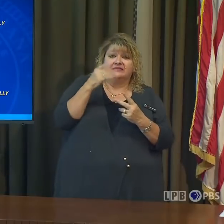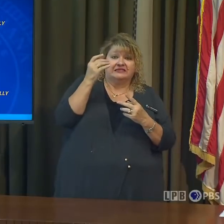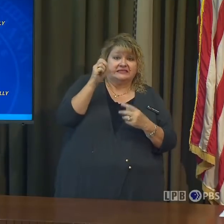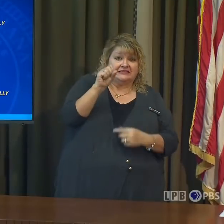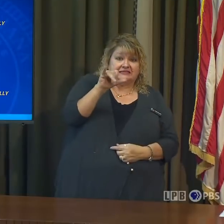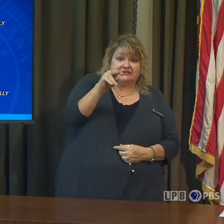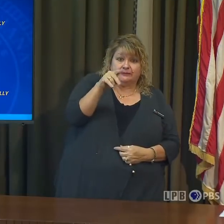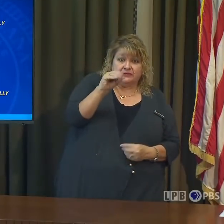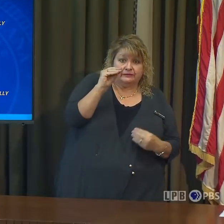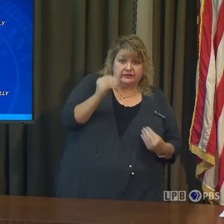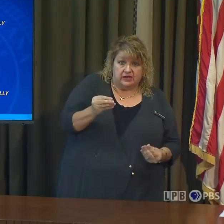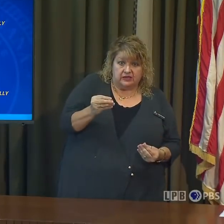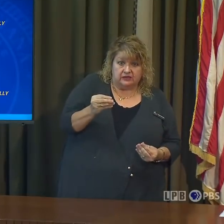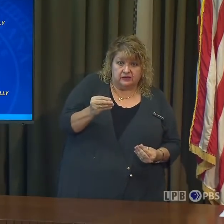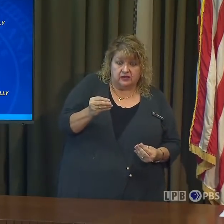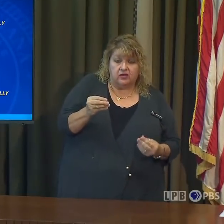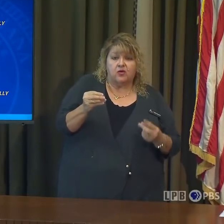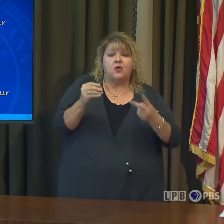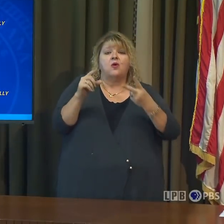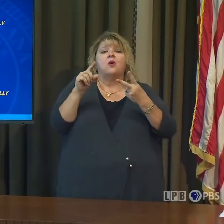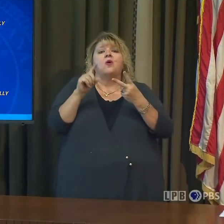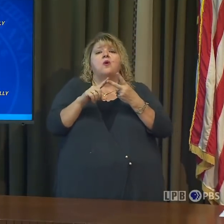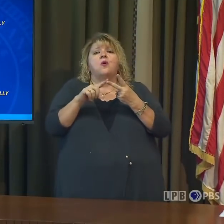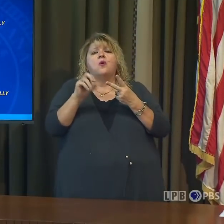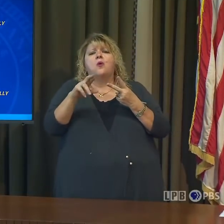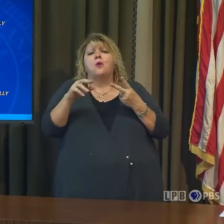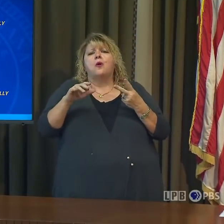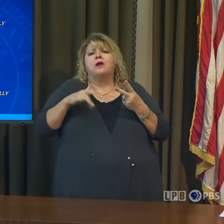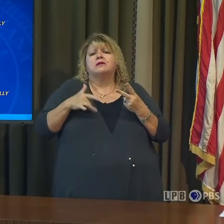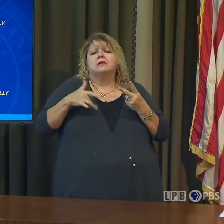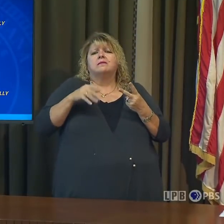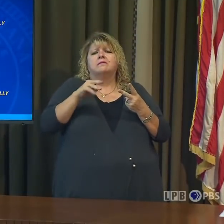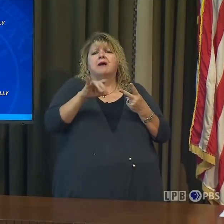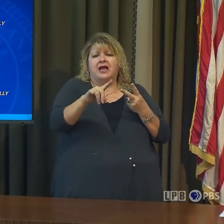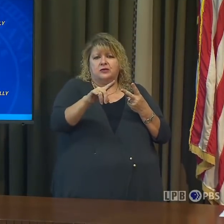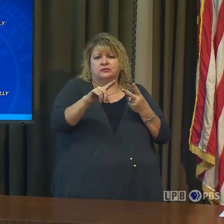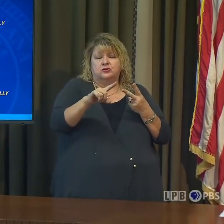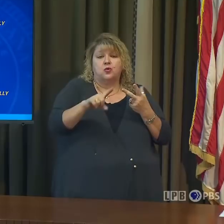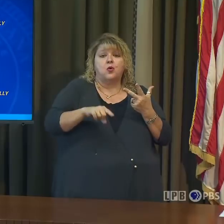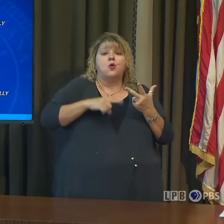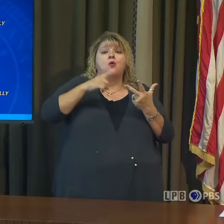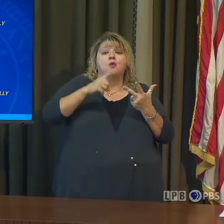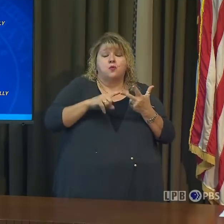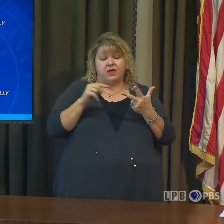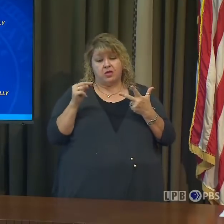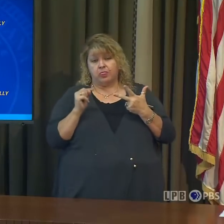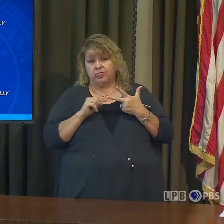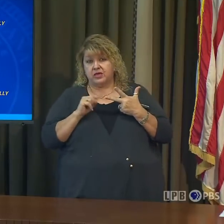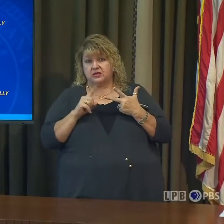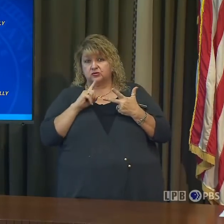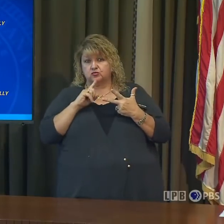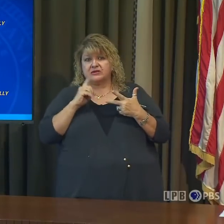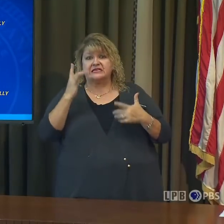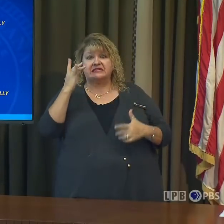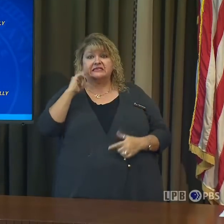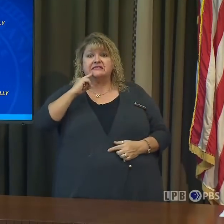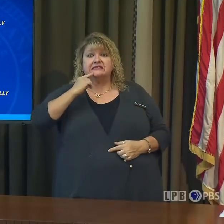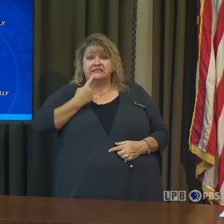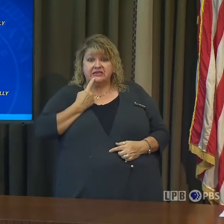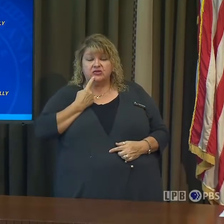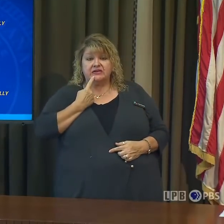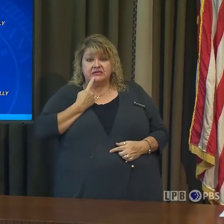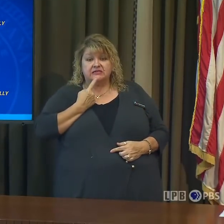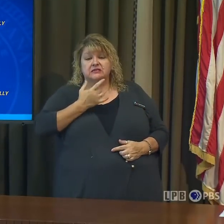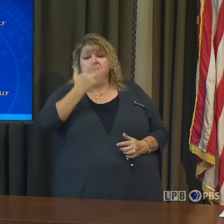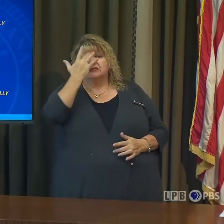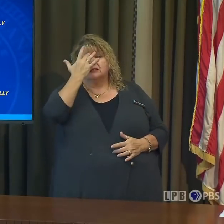When we see the rare breakthrough case that does cause serious complications, like a hospitalization, it is more often than